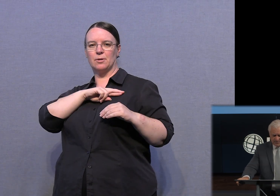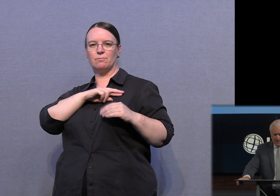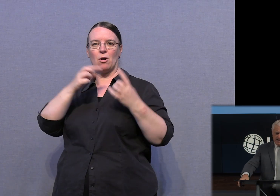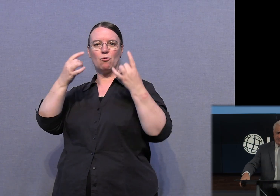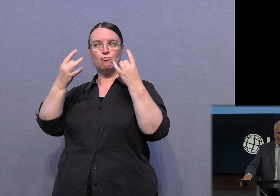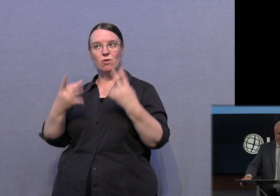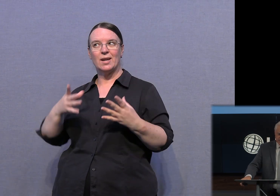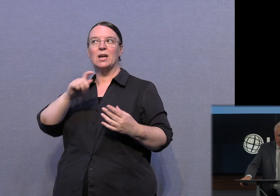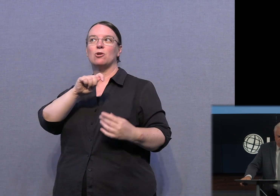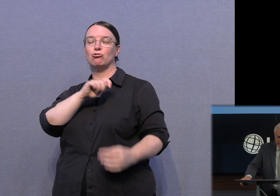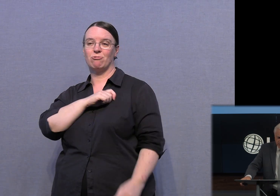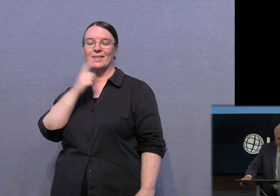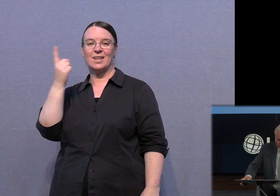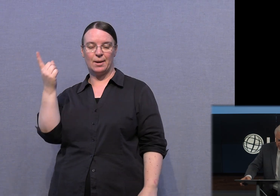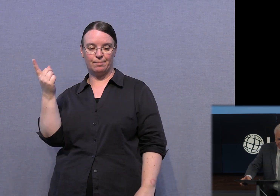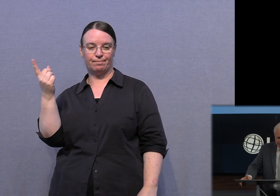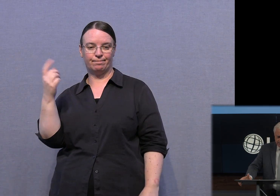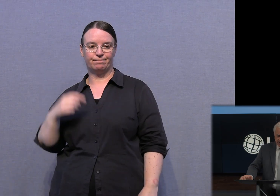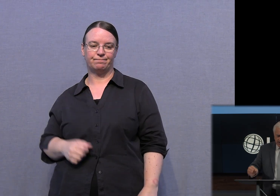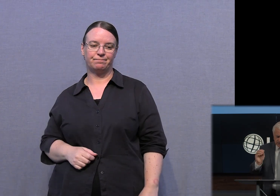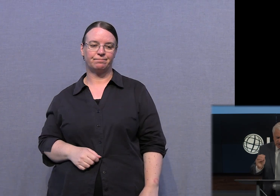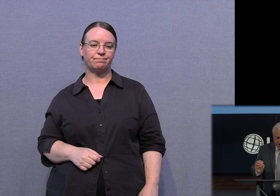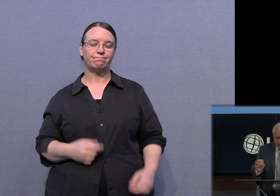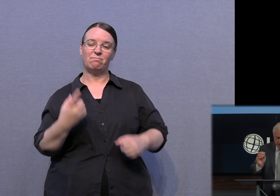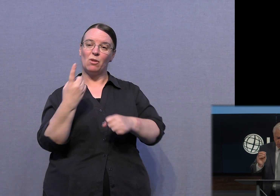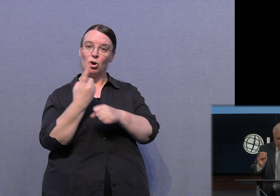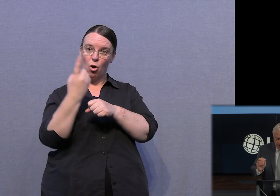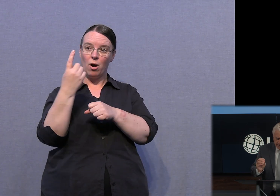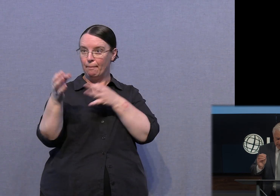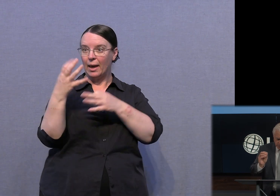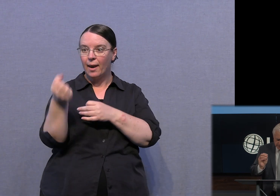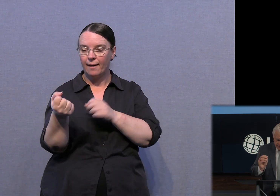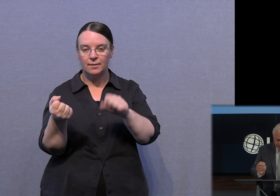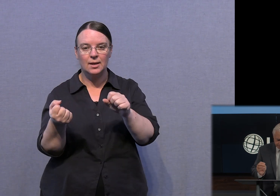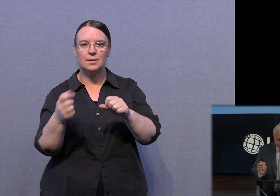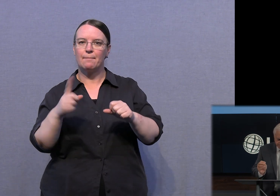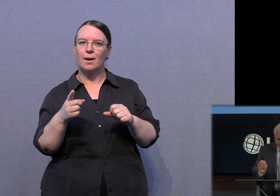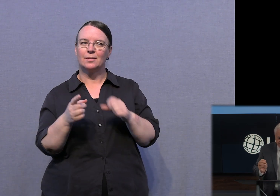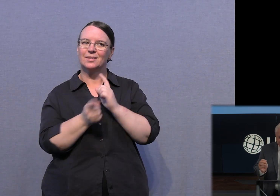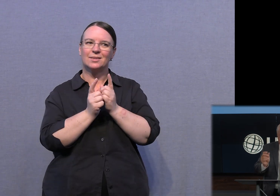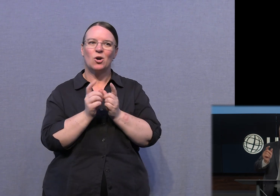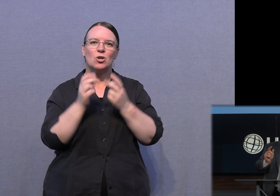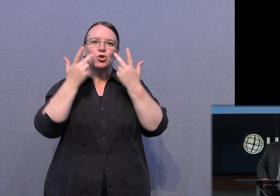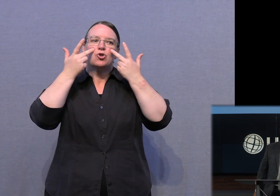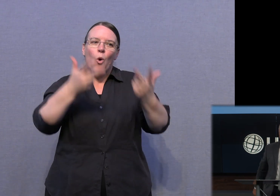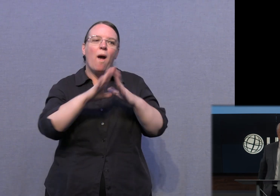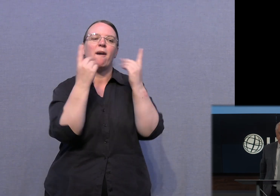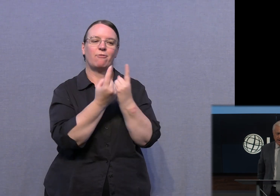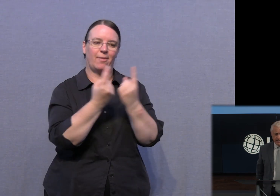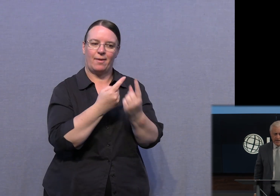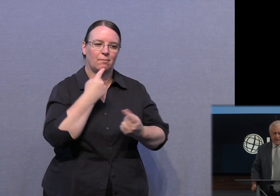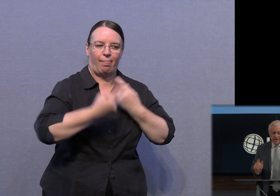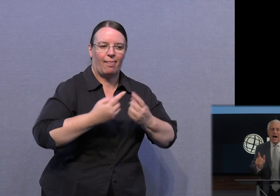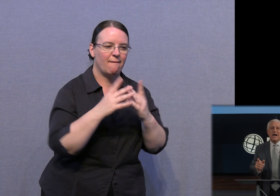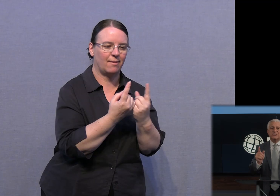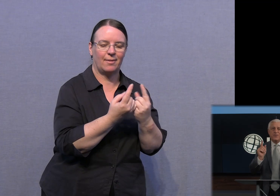has a plan, but he doesn't always reveal his plan until we're ready to receive it. And then finally, I want to point